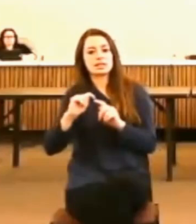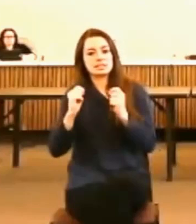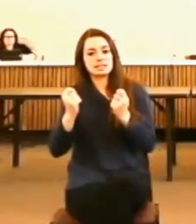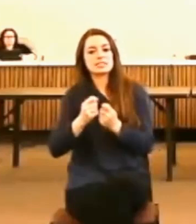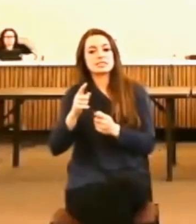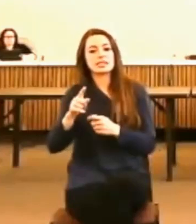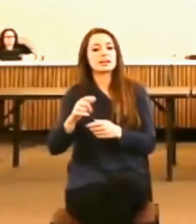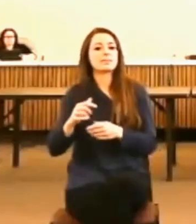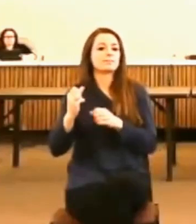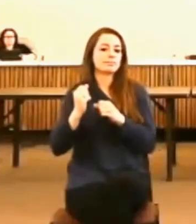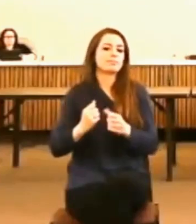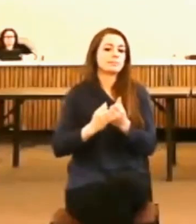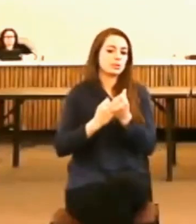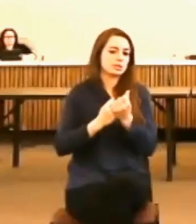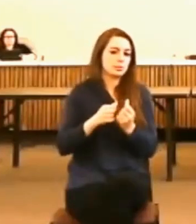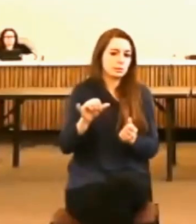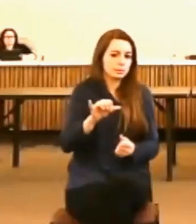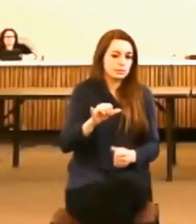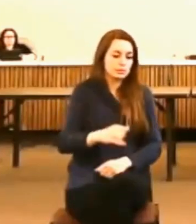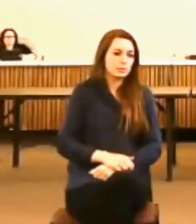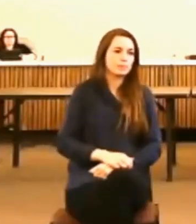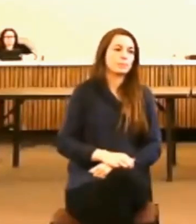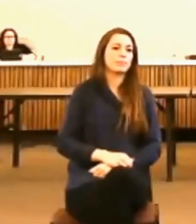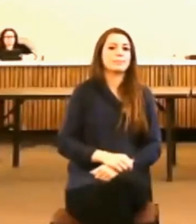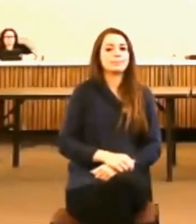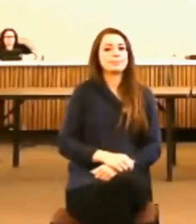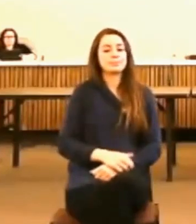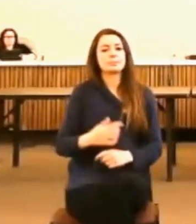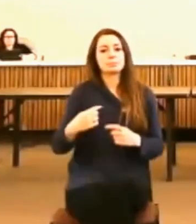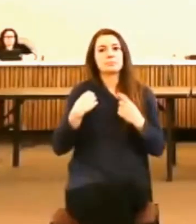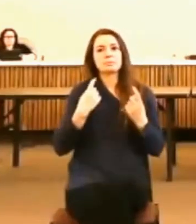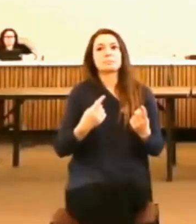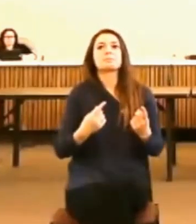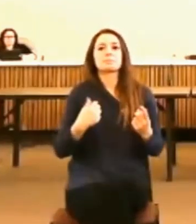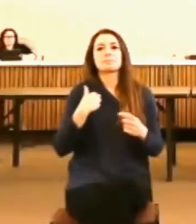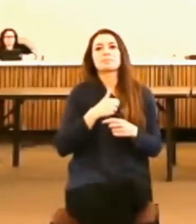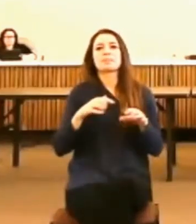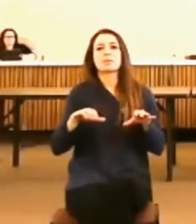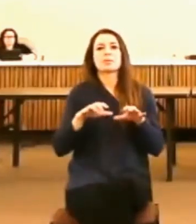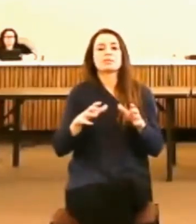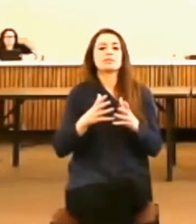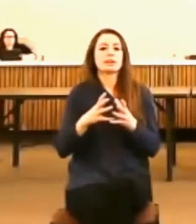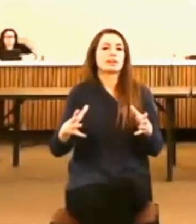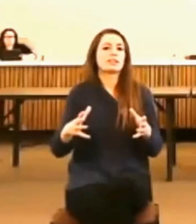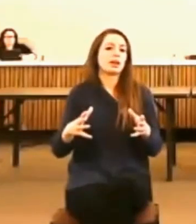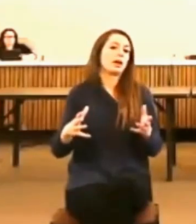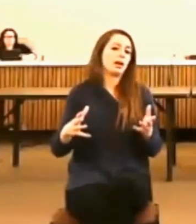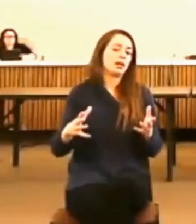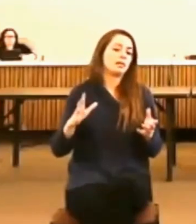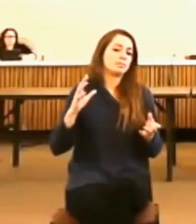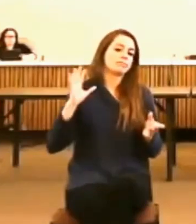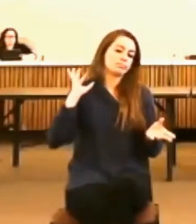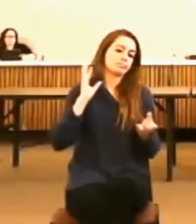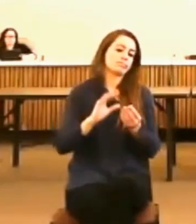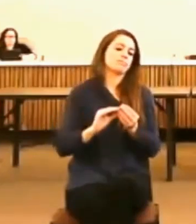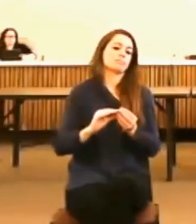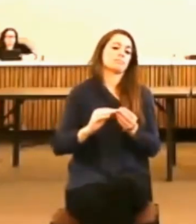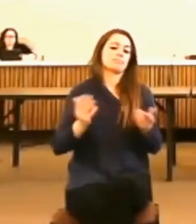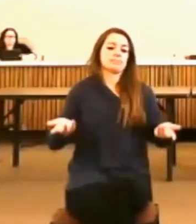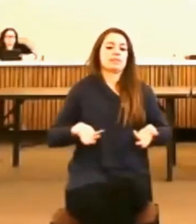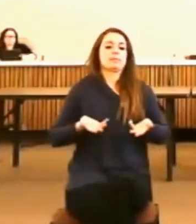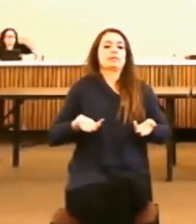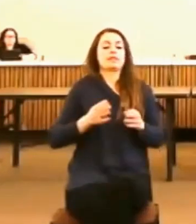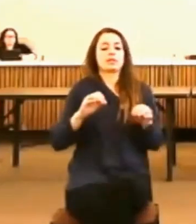impact of long-term exposure to radiation on human genetics and health. The accident of the